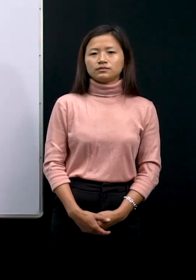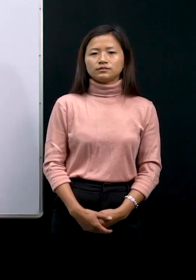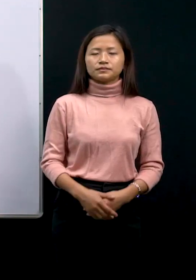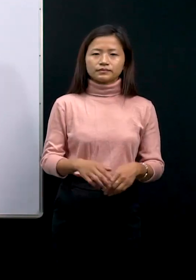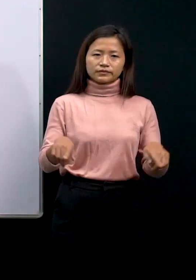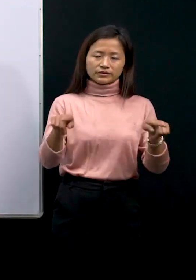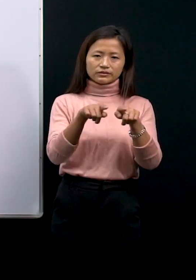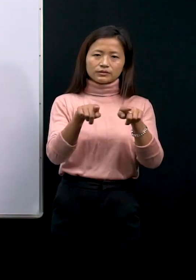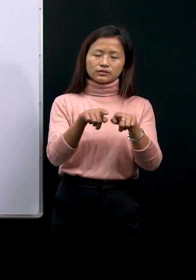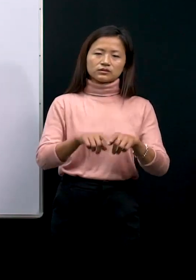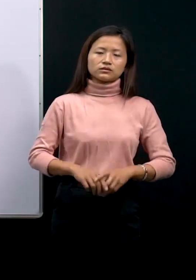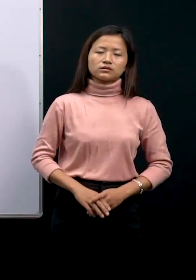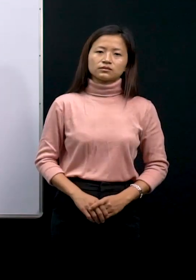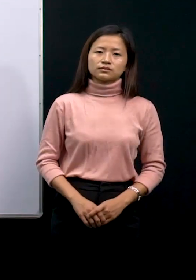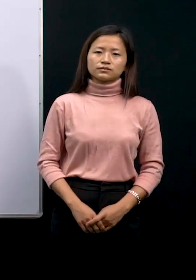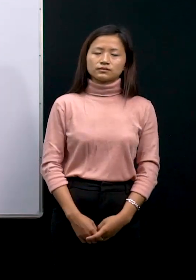Similarly,